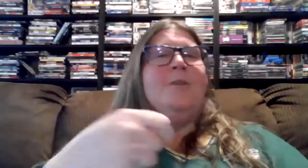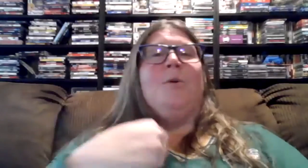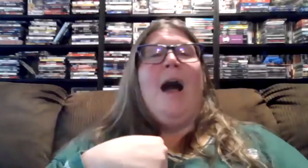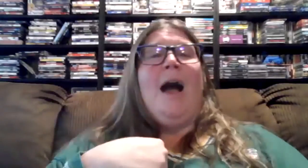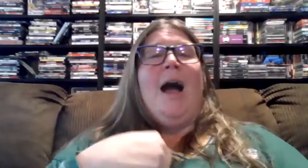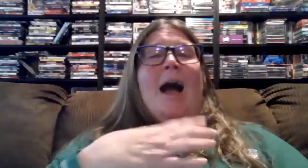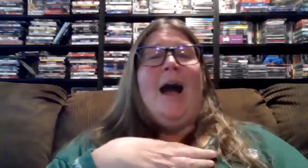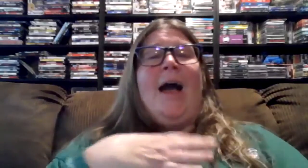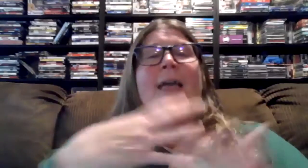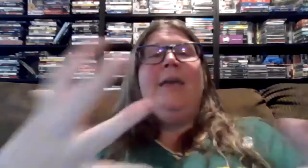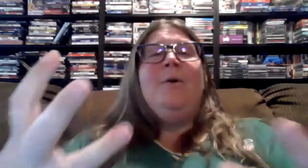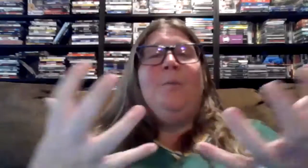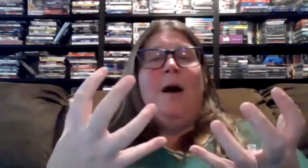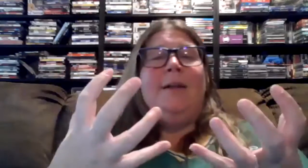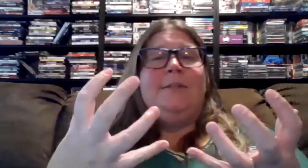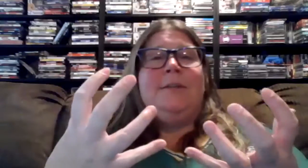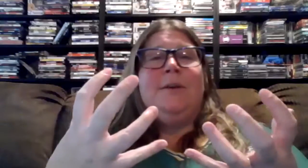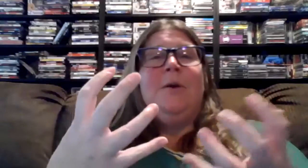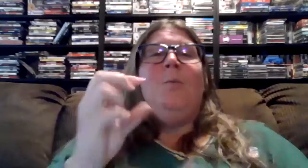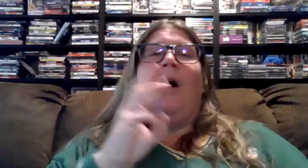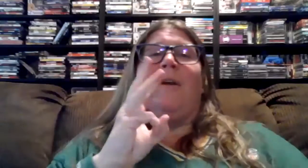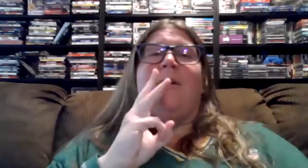So I want water.